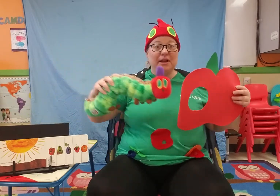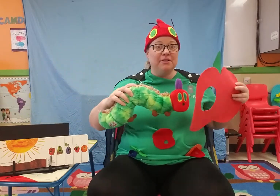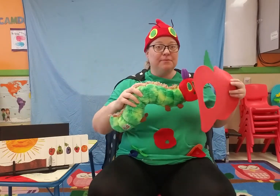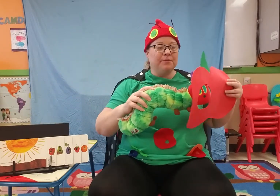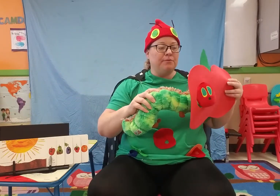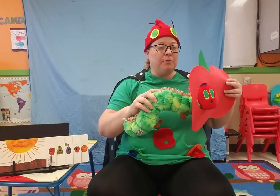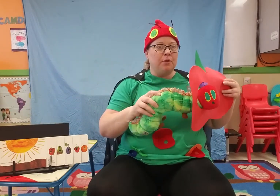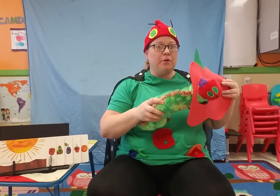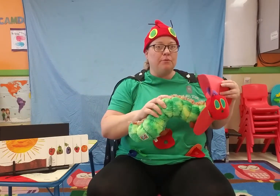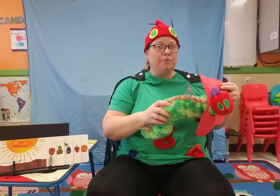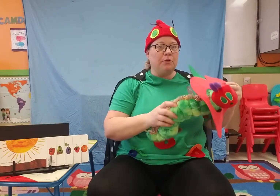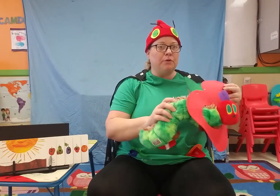goes.